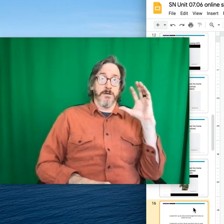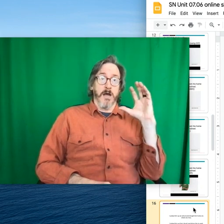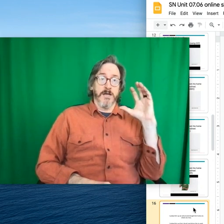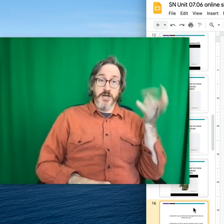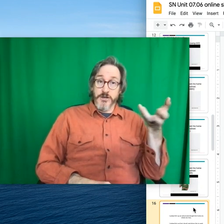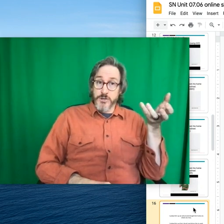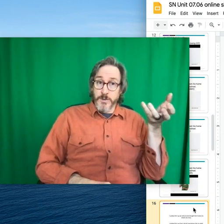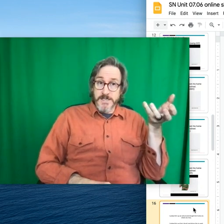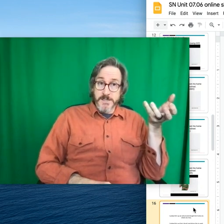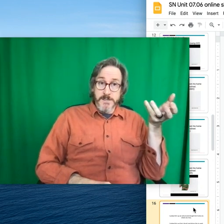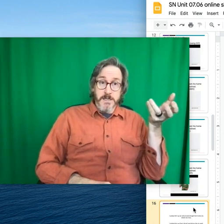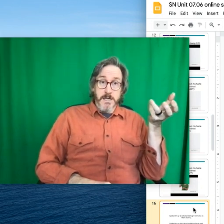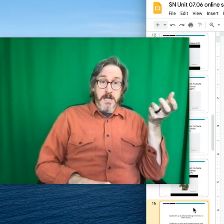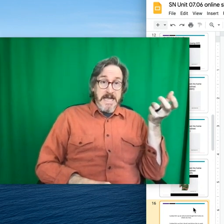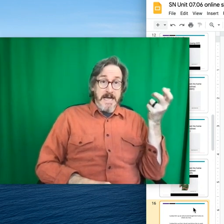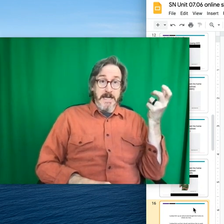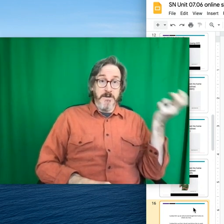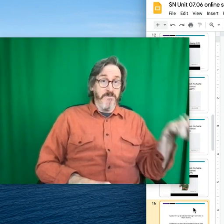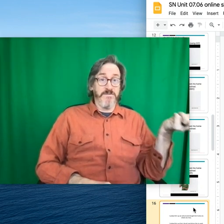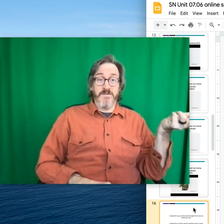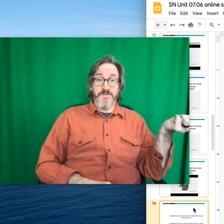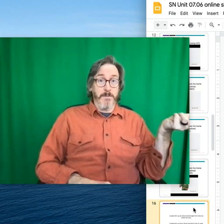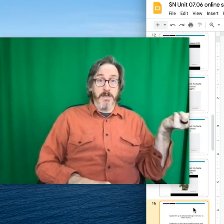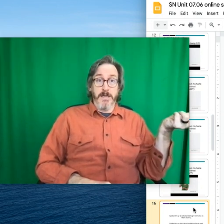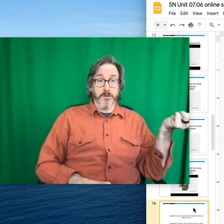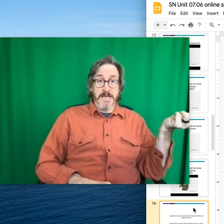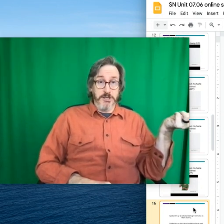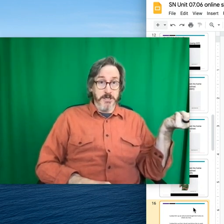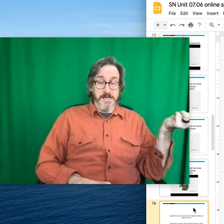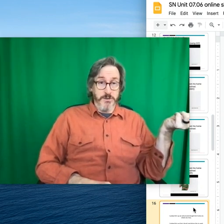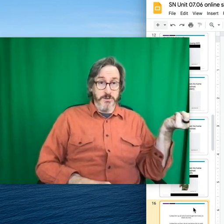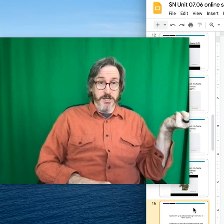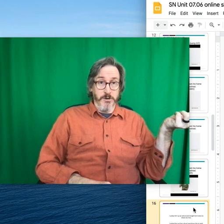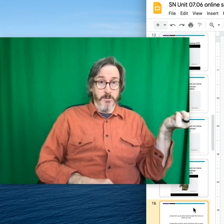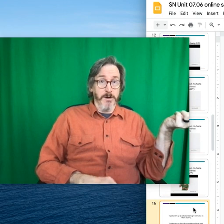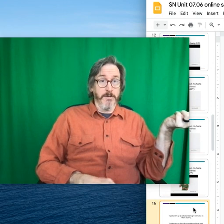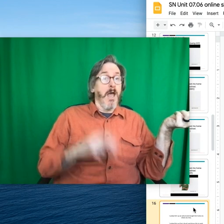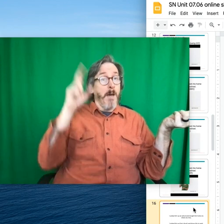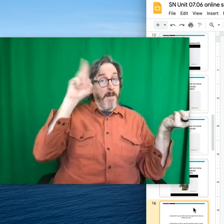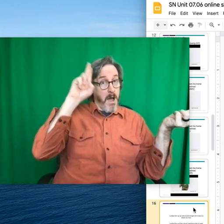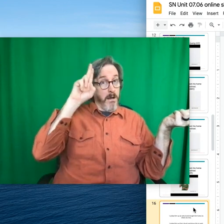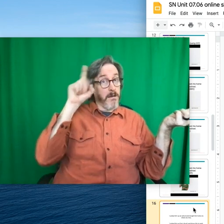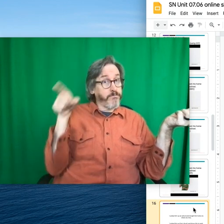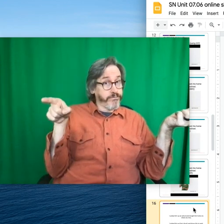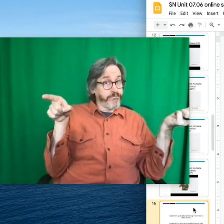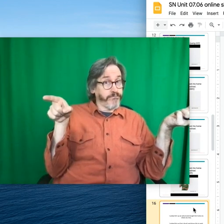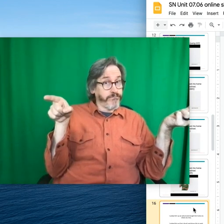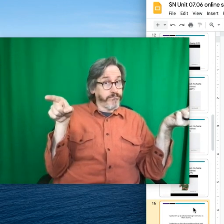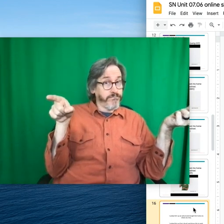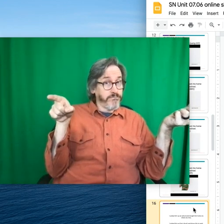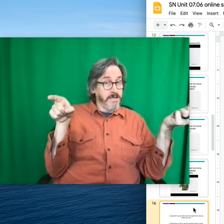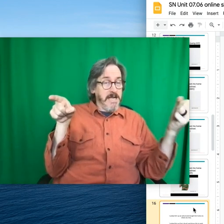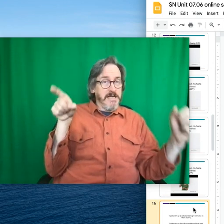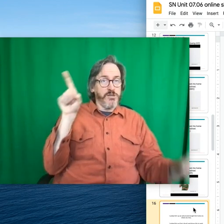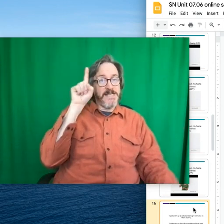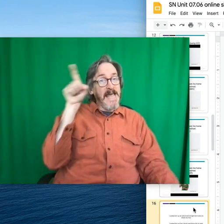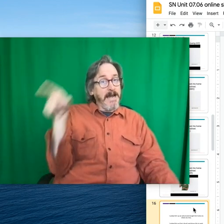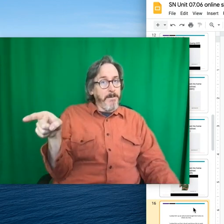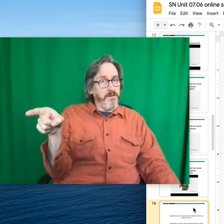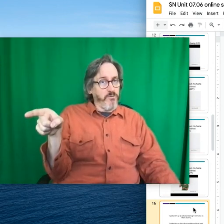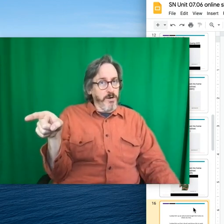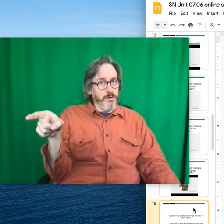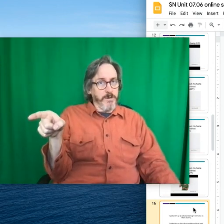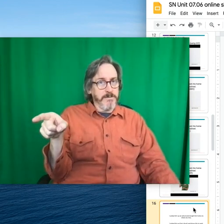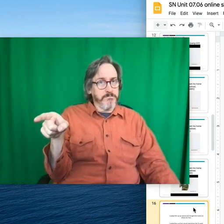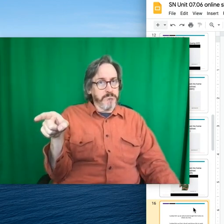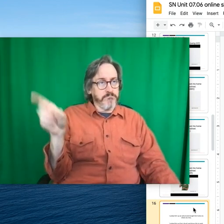make gender choices, family relation is usually a good one. My uncle. So set it